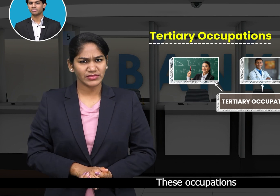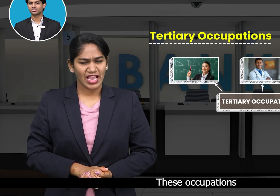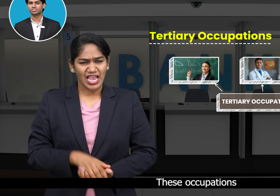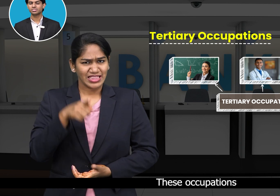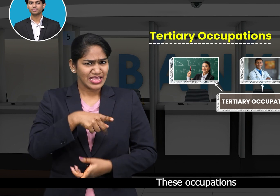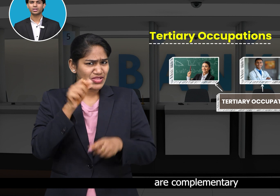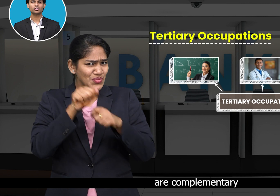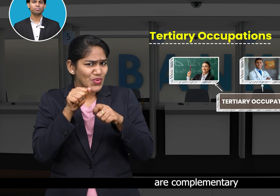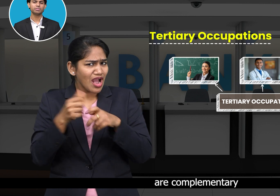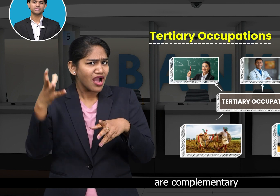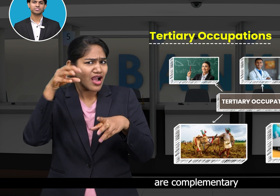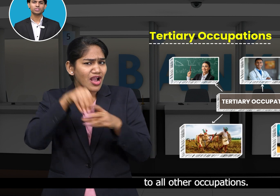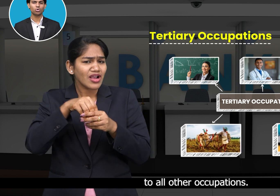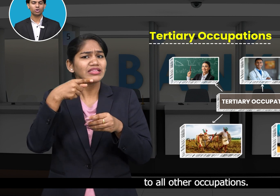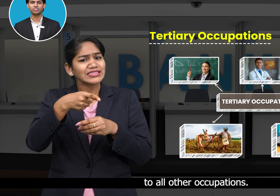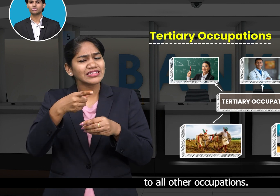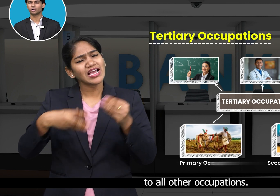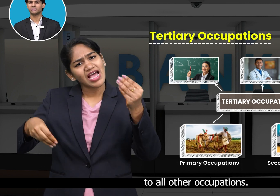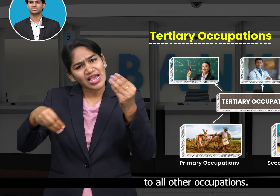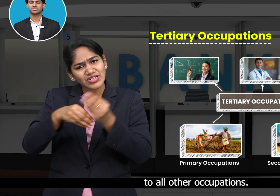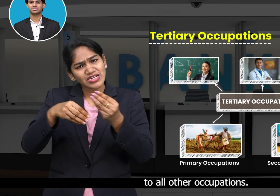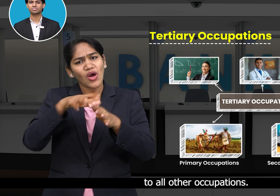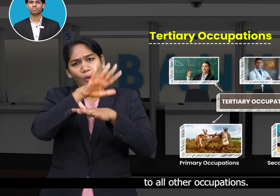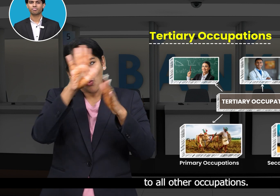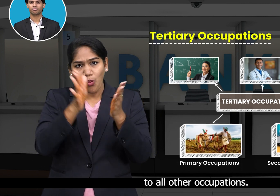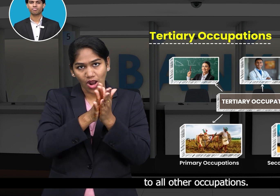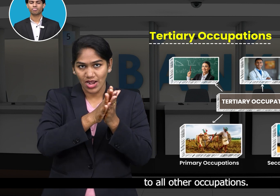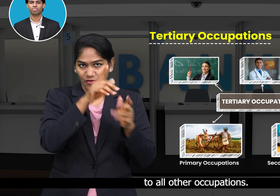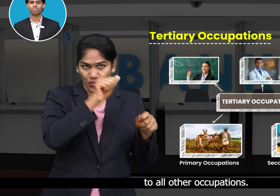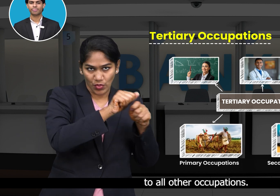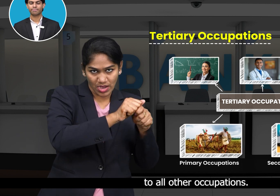These occupations are complementary to all other occupations.